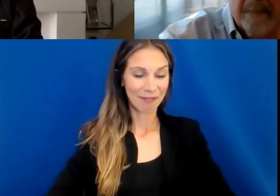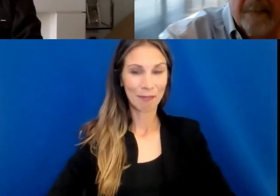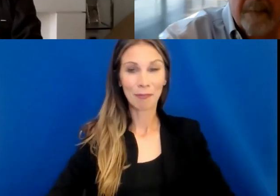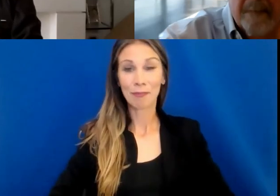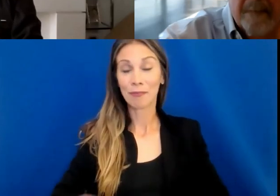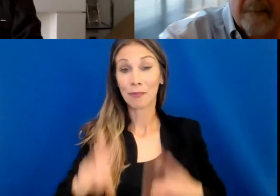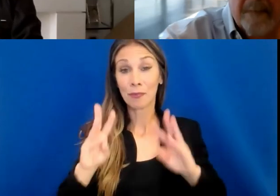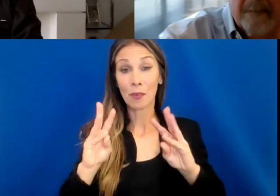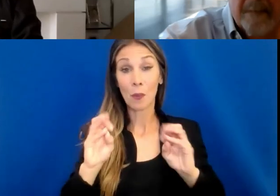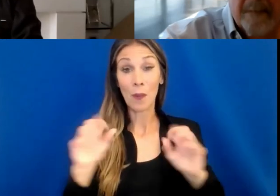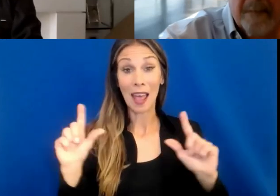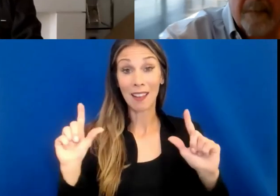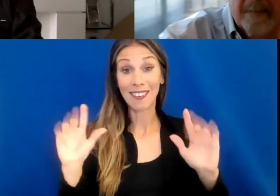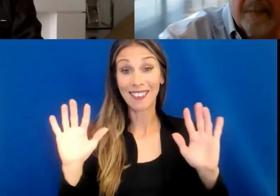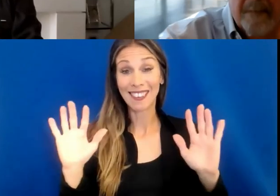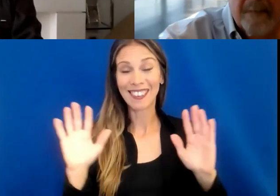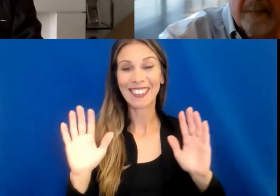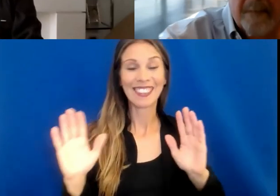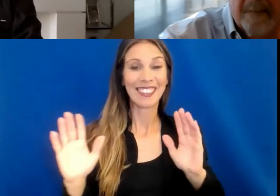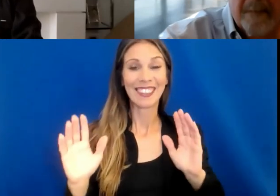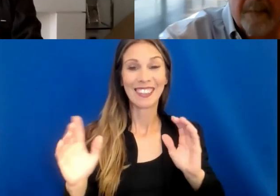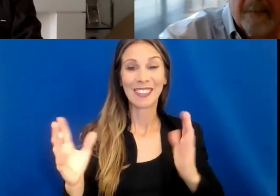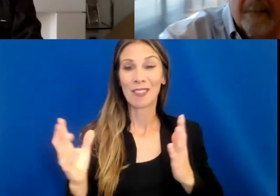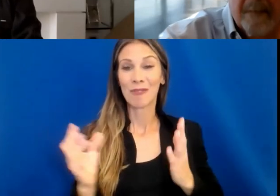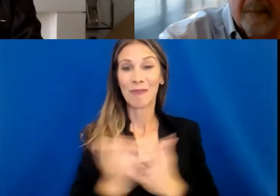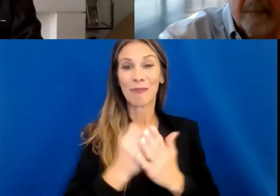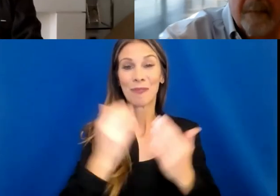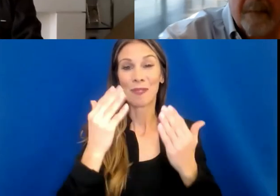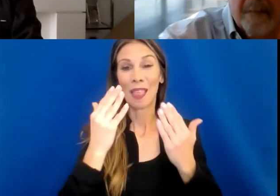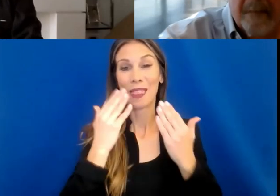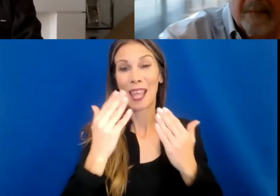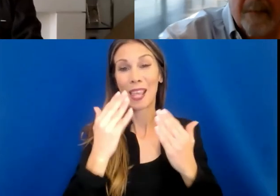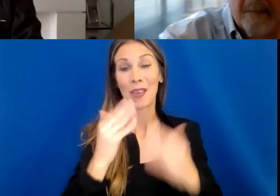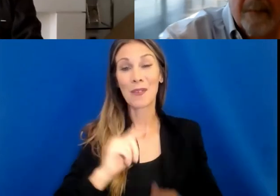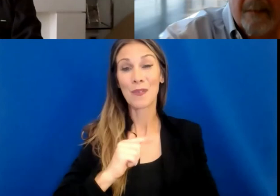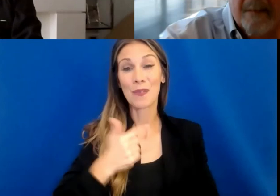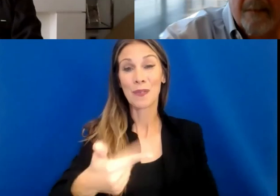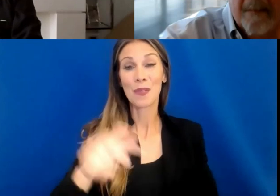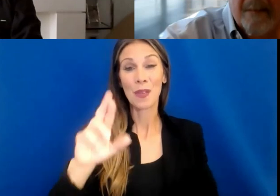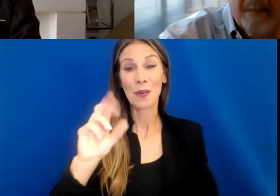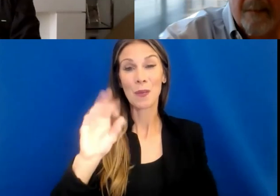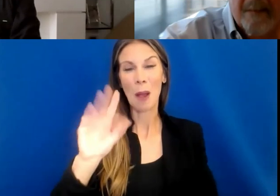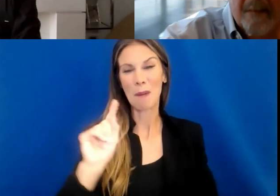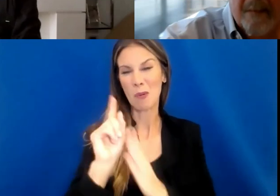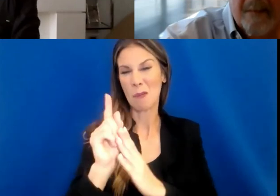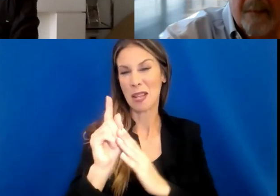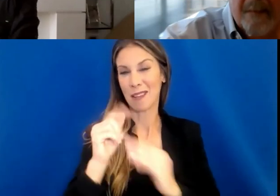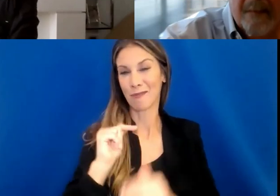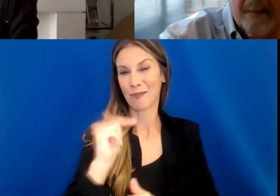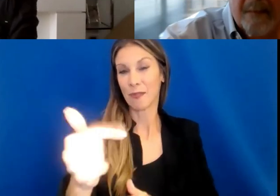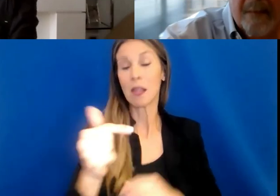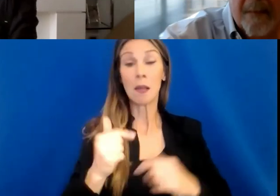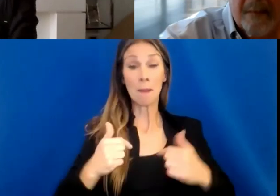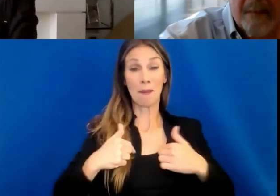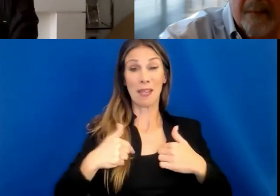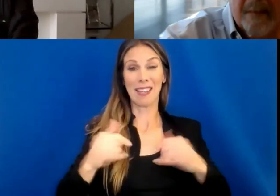Well, I want to thank everyone. I'm going to toss it back to Robert in a moment, but I really want to thank everyone